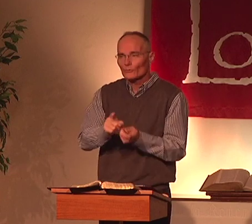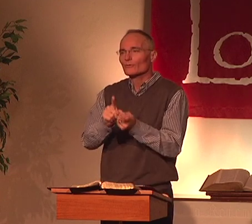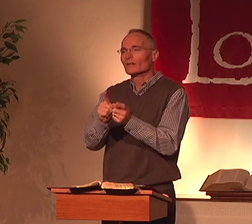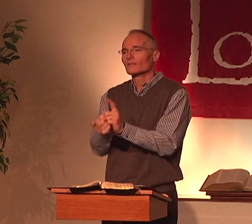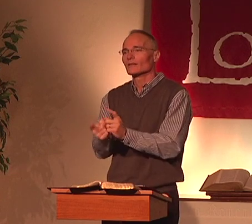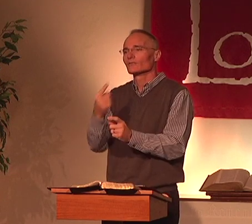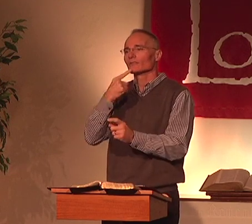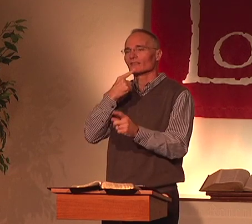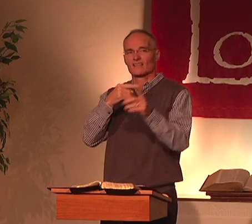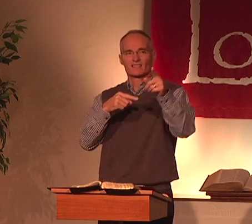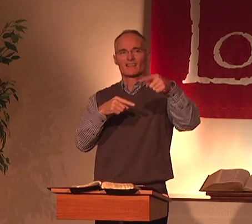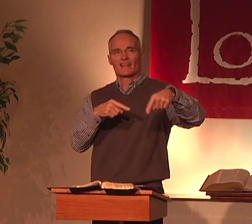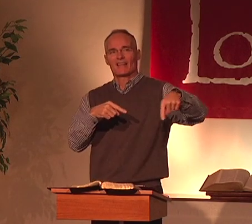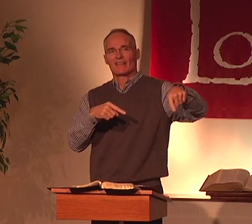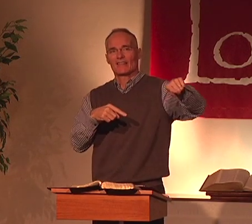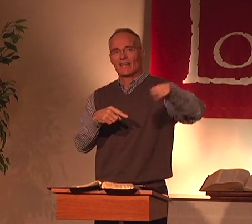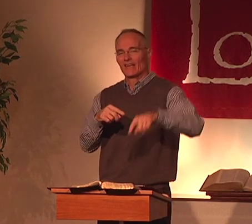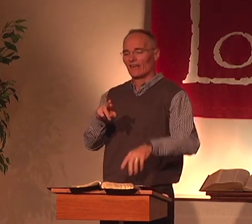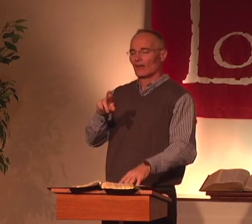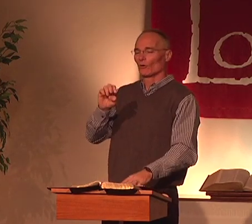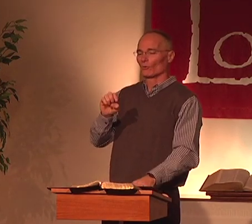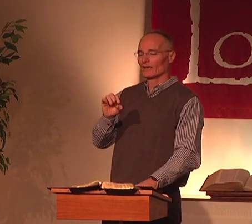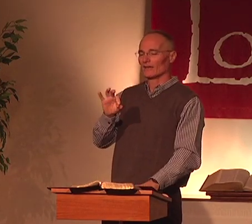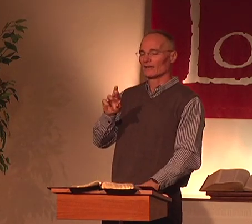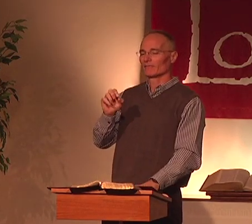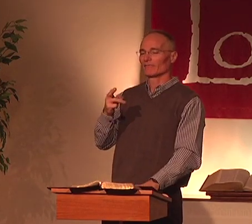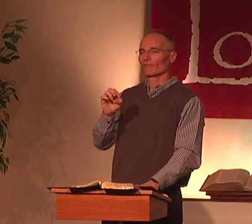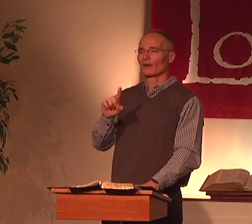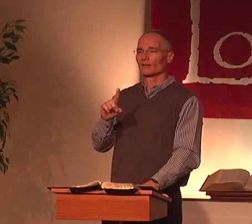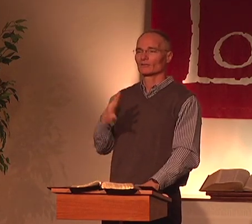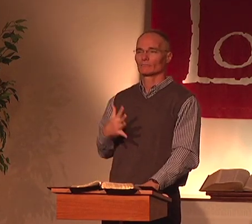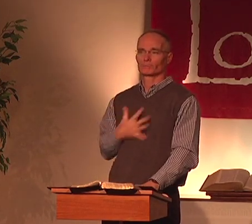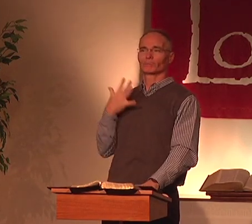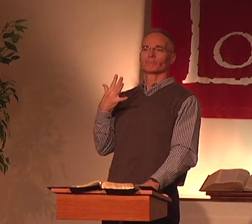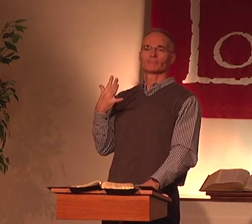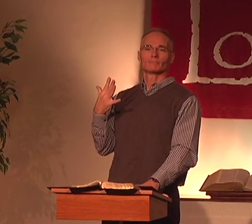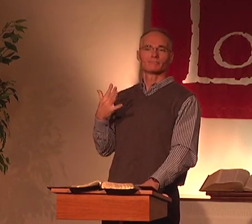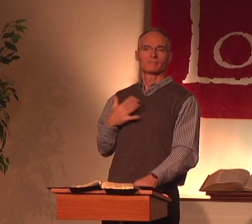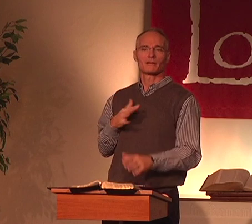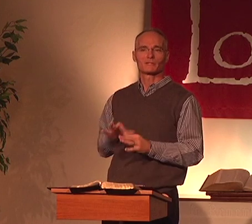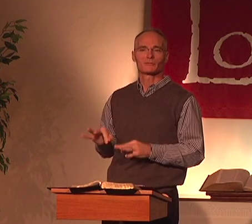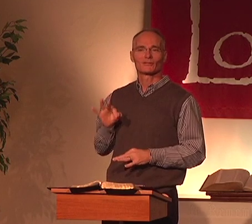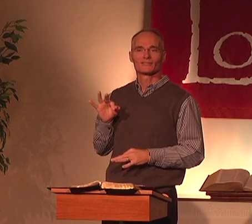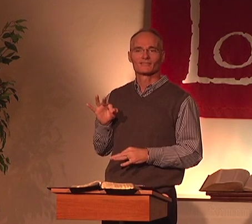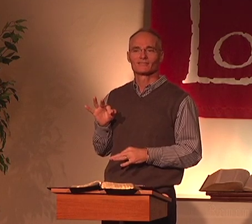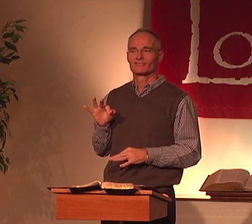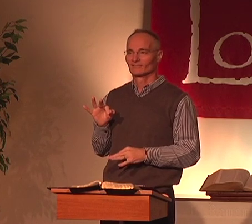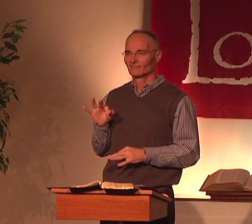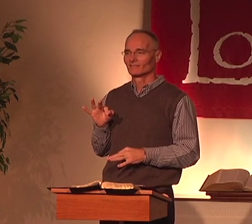And another Translation Says That they Refreshed My spirit